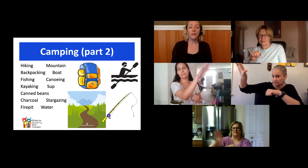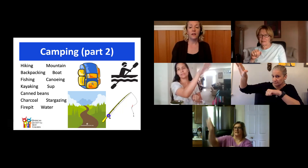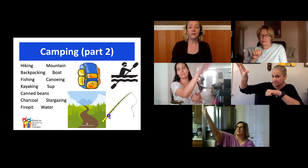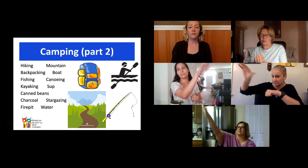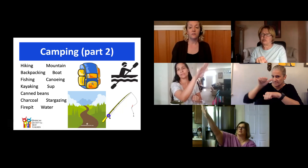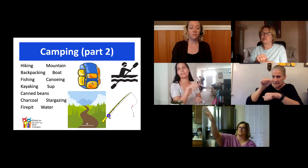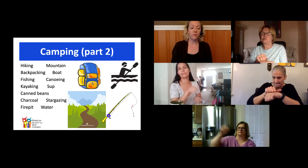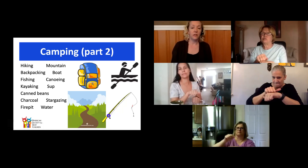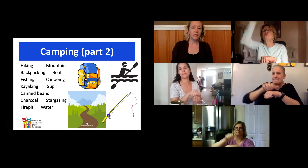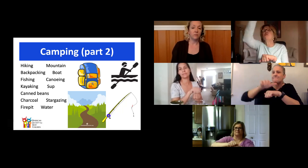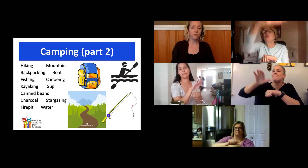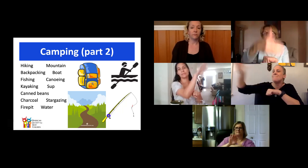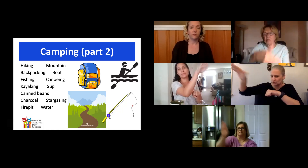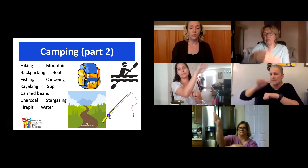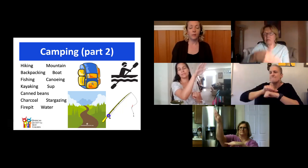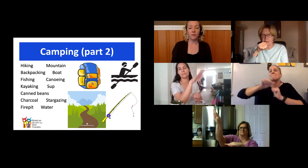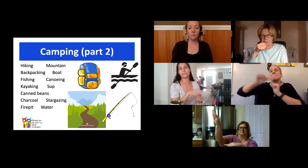makes mountain.